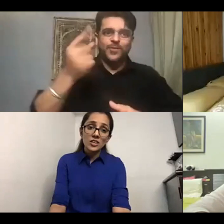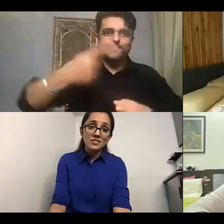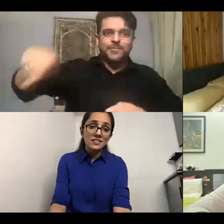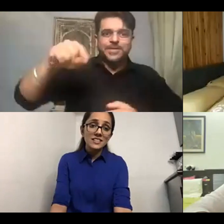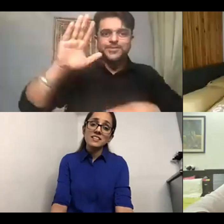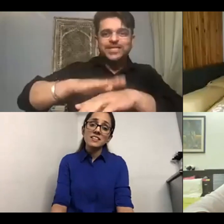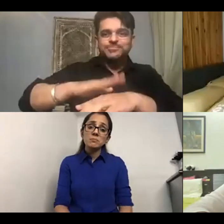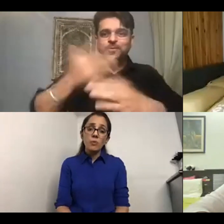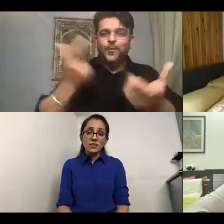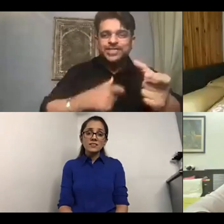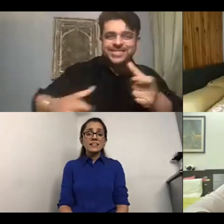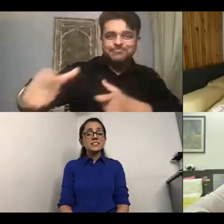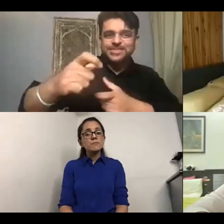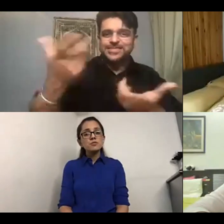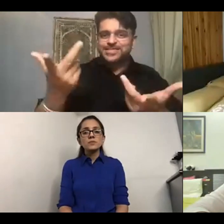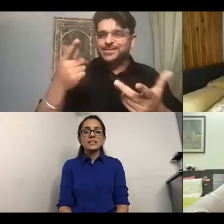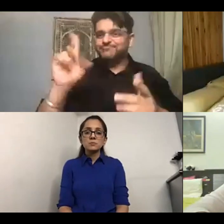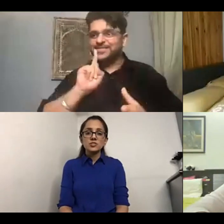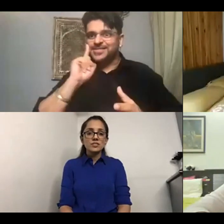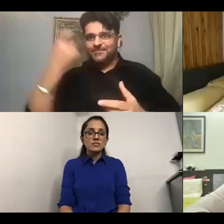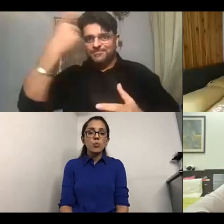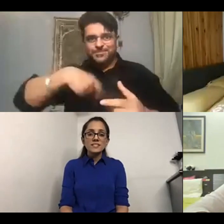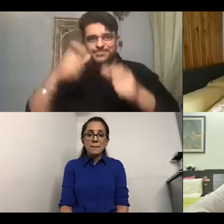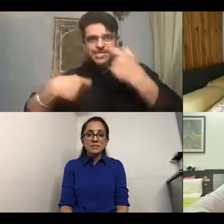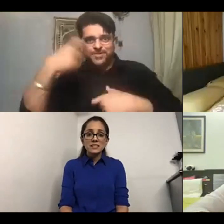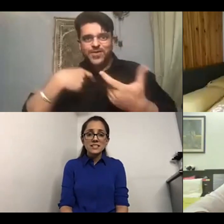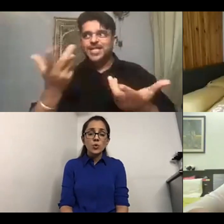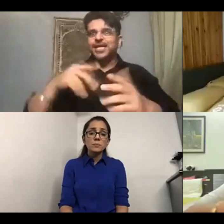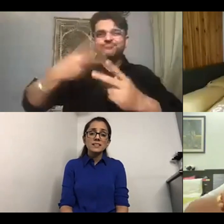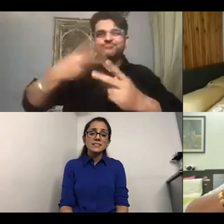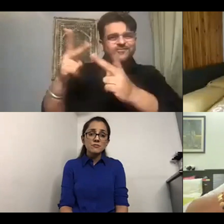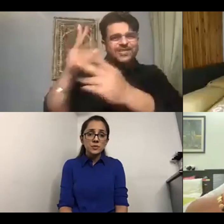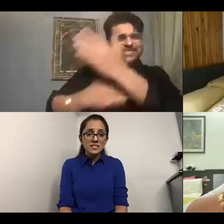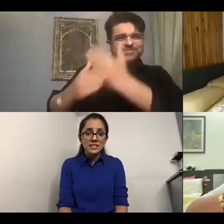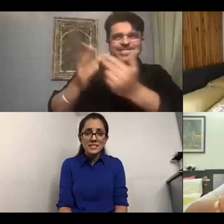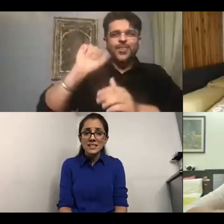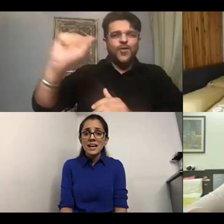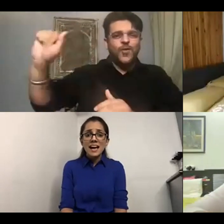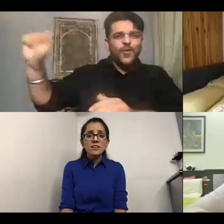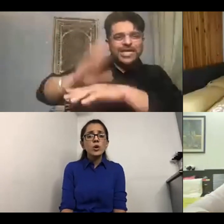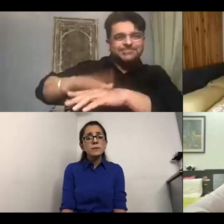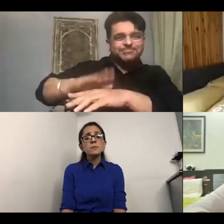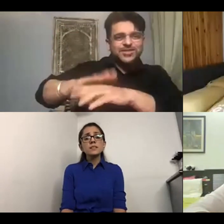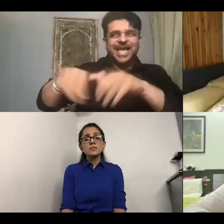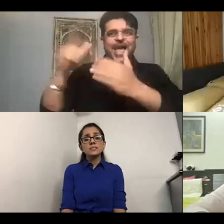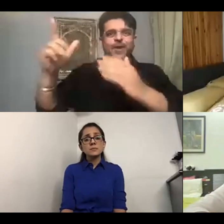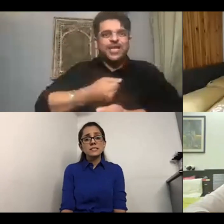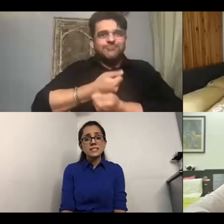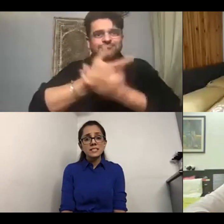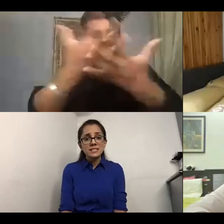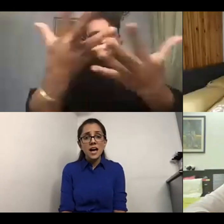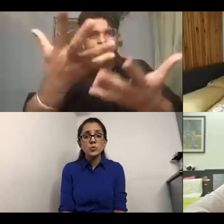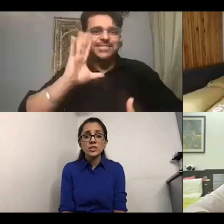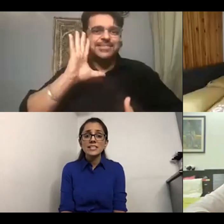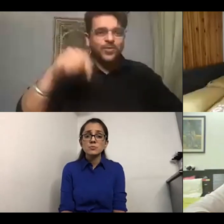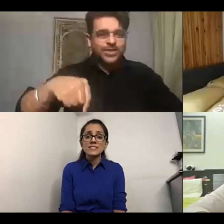each other, it's very, very important. And it comes from the experience of what empathy is, what being a deaf person is, and what being a person with disability